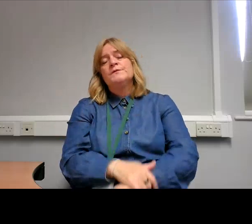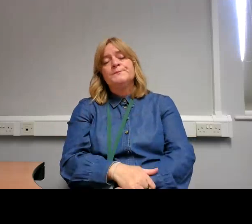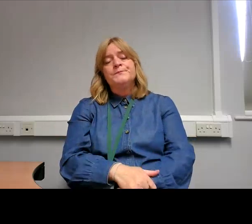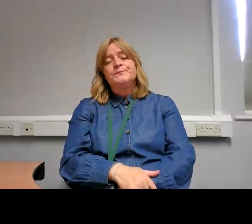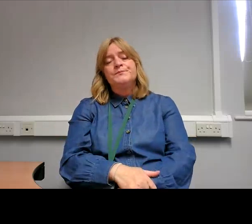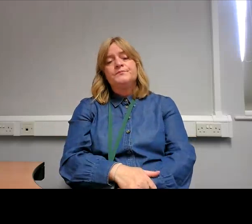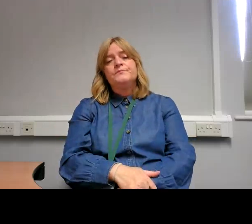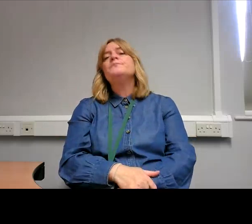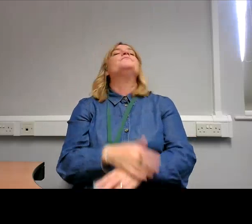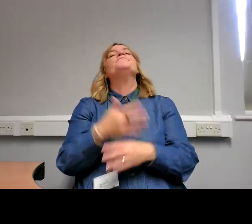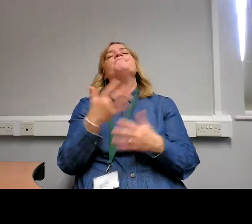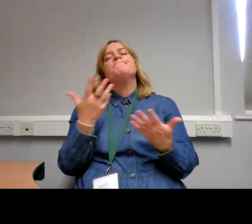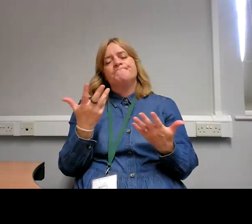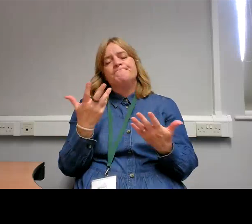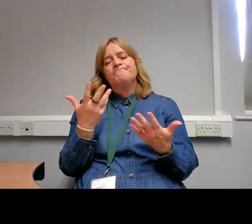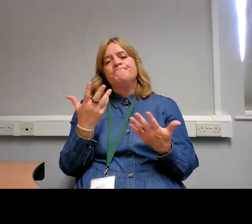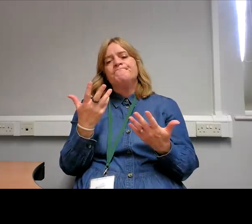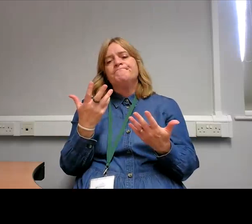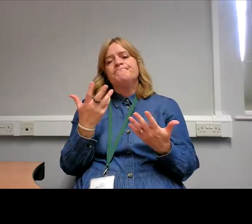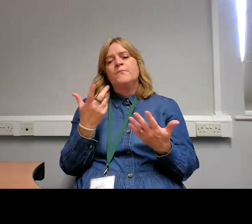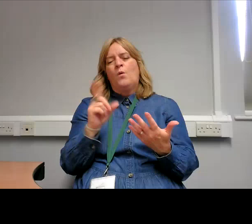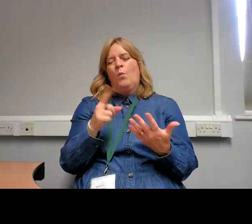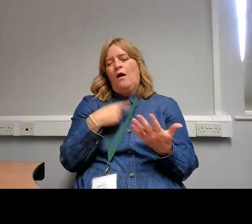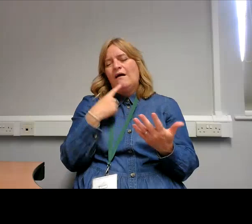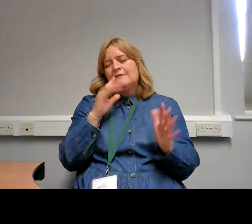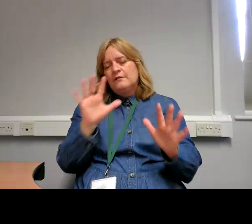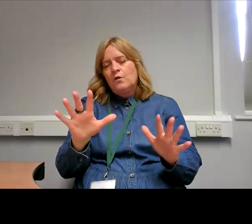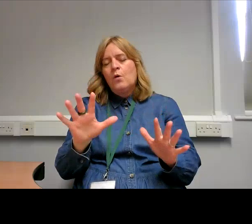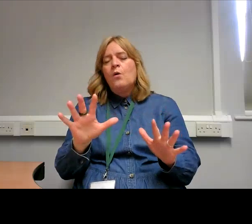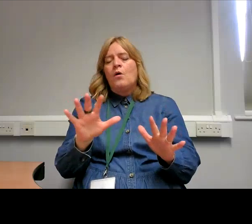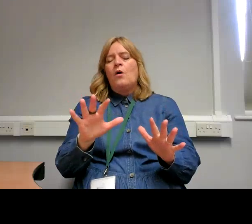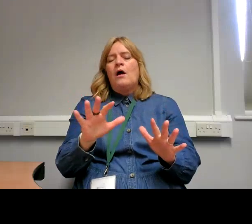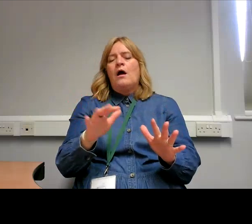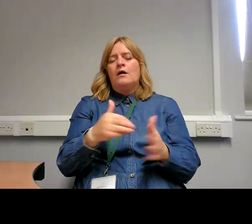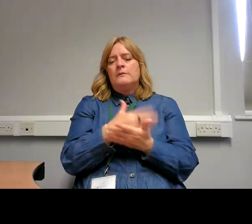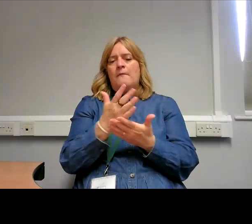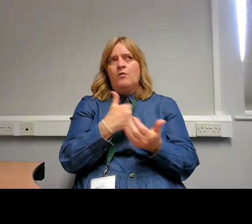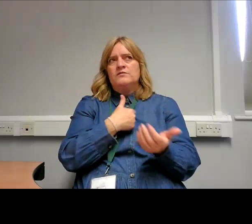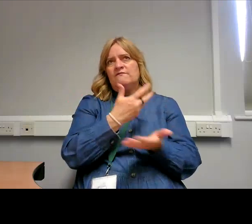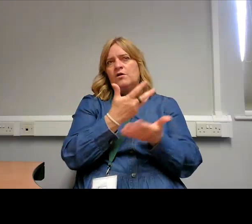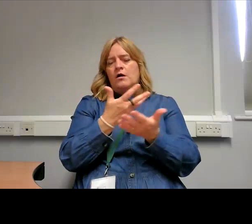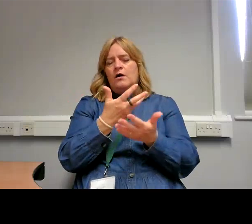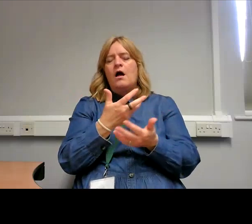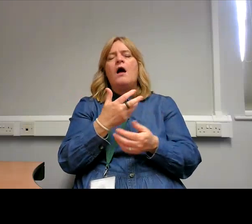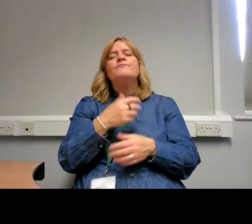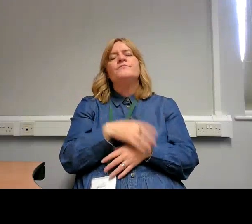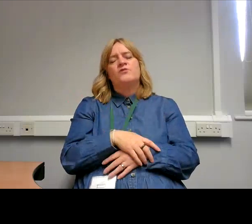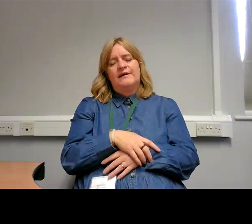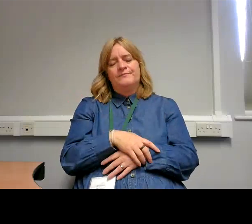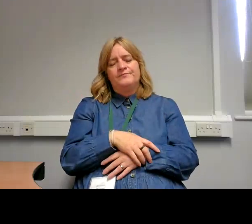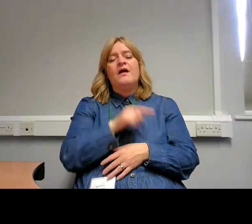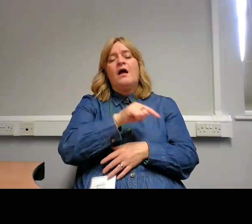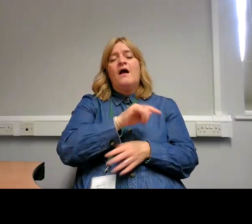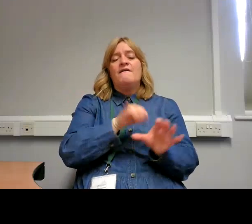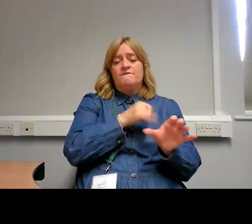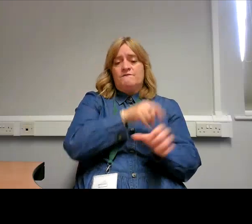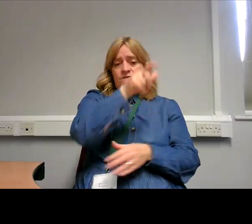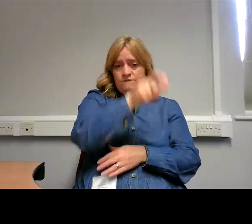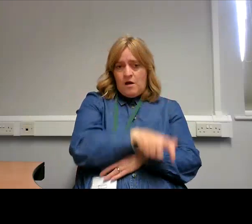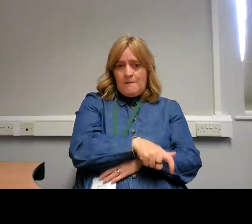what I can tell you is that as part of a consultation, a pharmacist will take a good medical history. So they'll ask